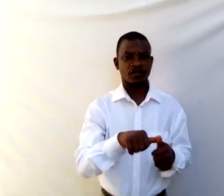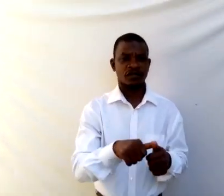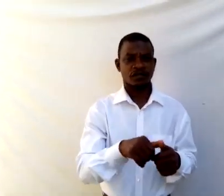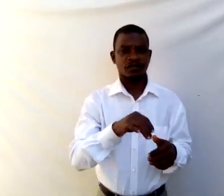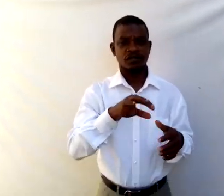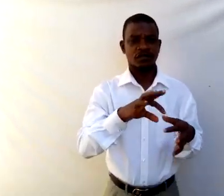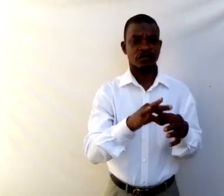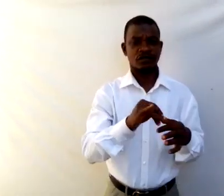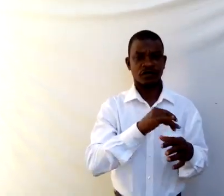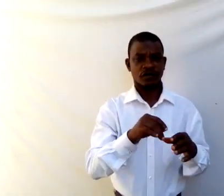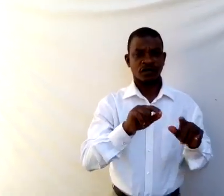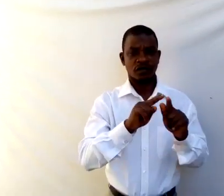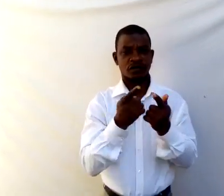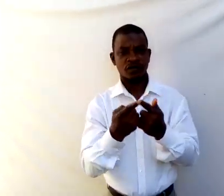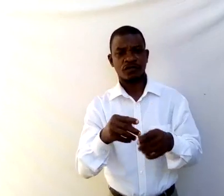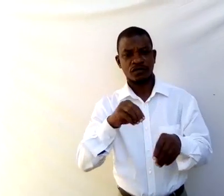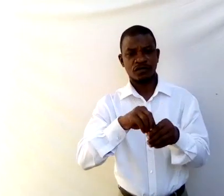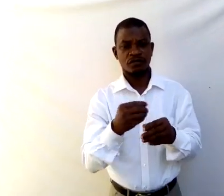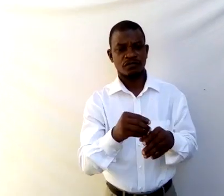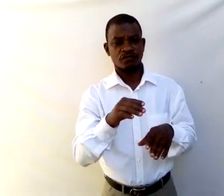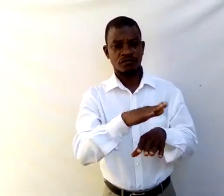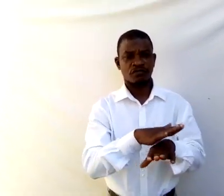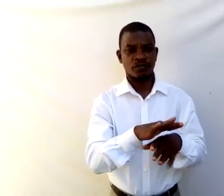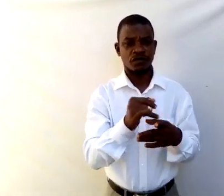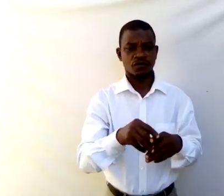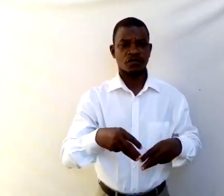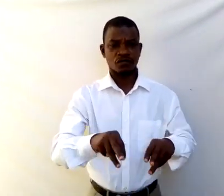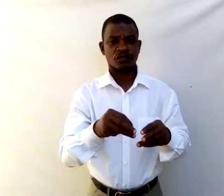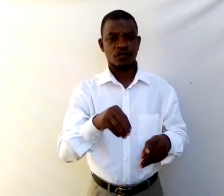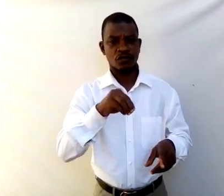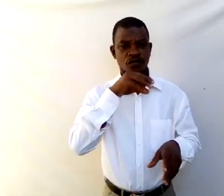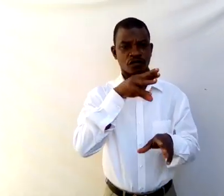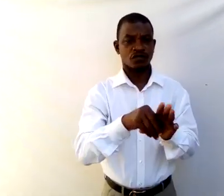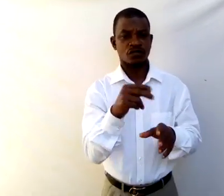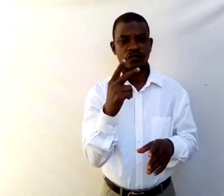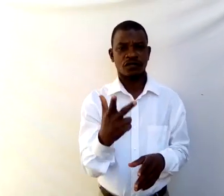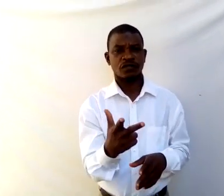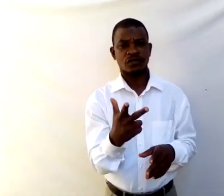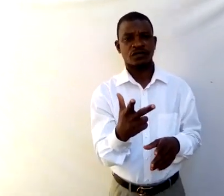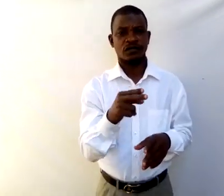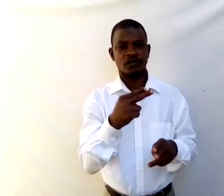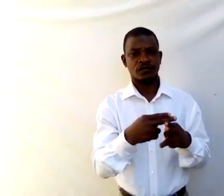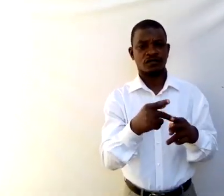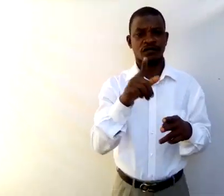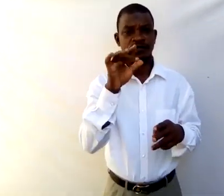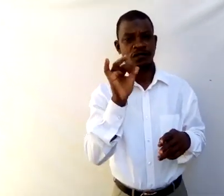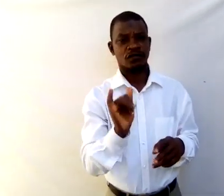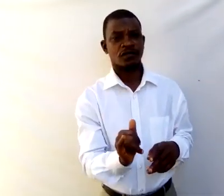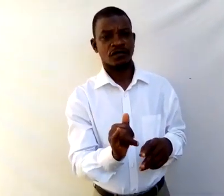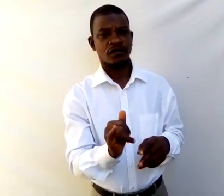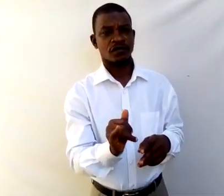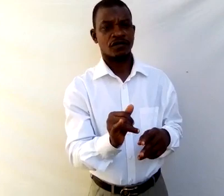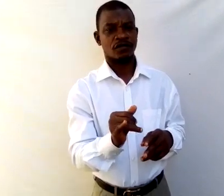Joints are classified based on movement into three, namely fixed